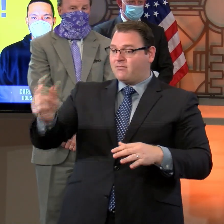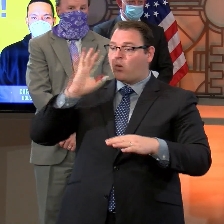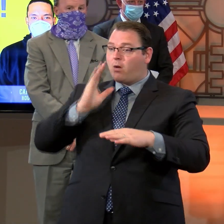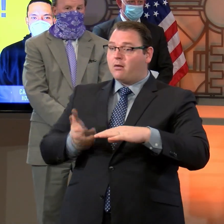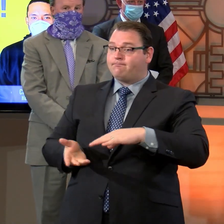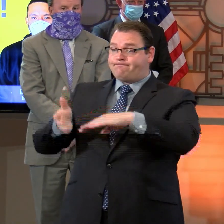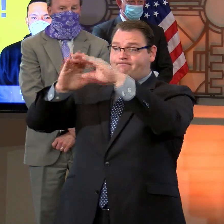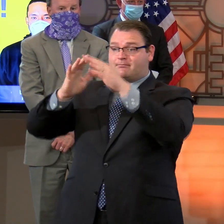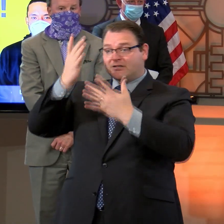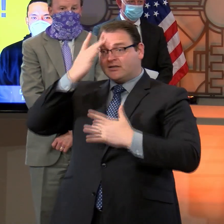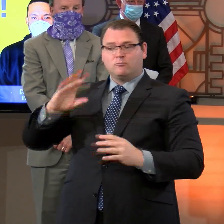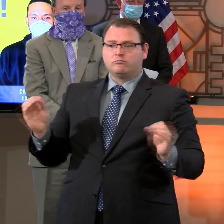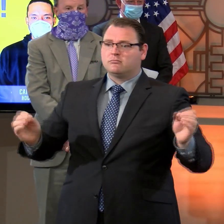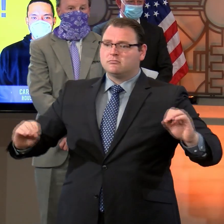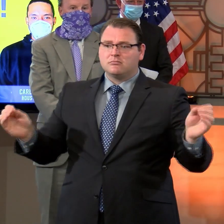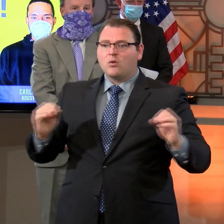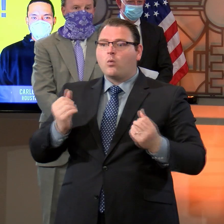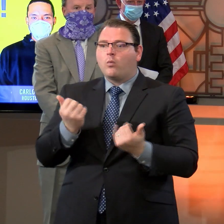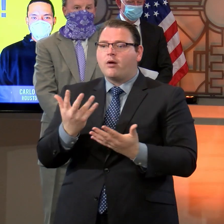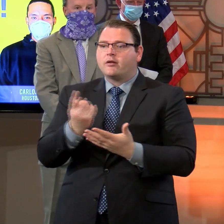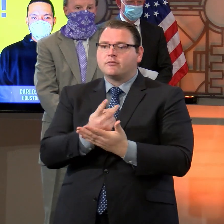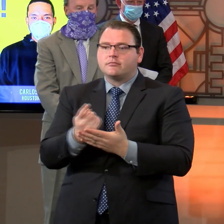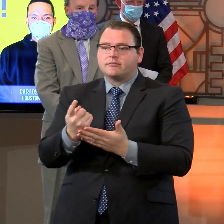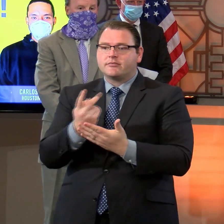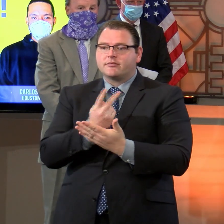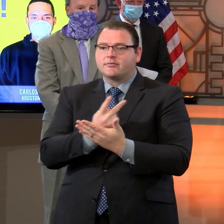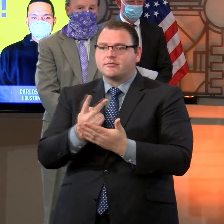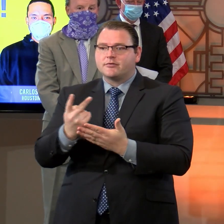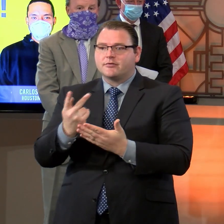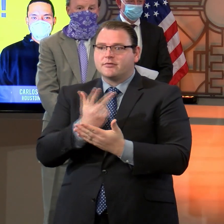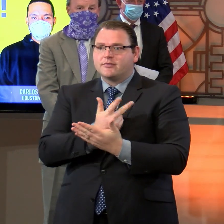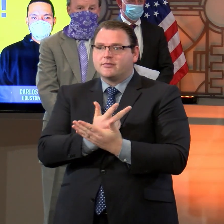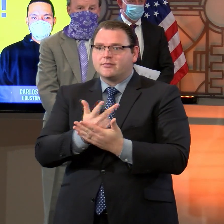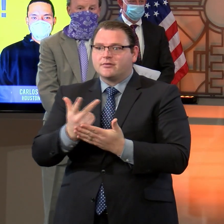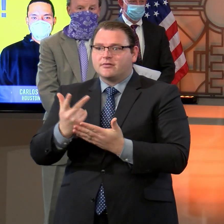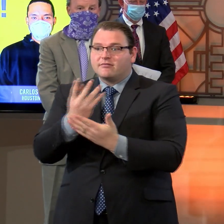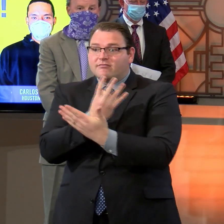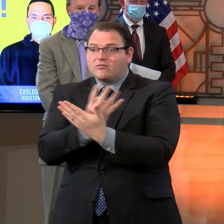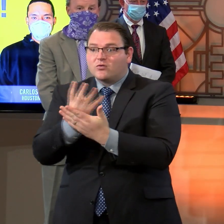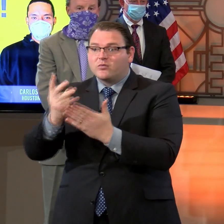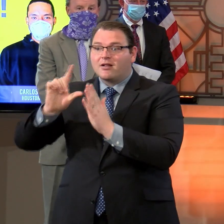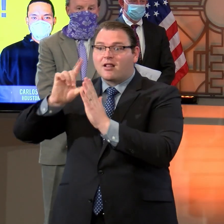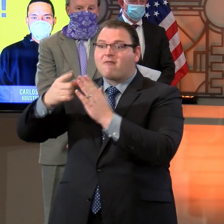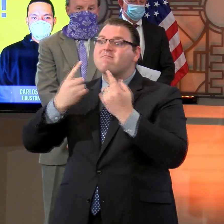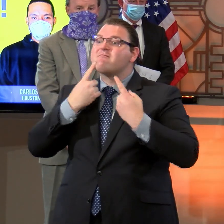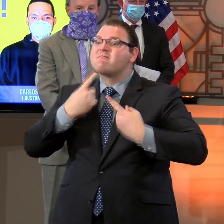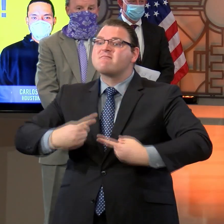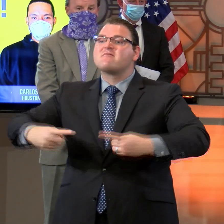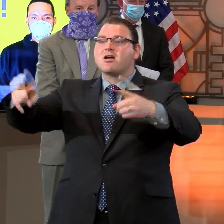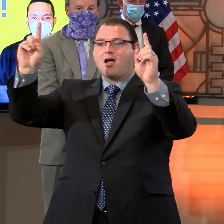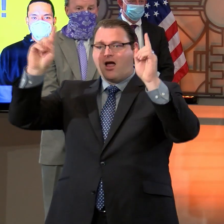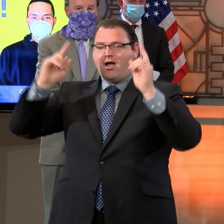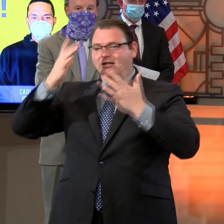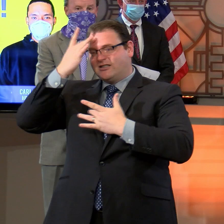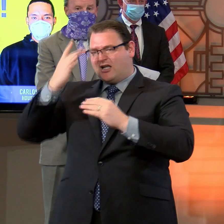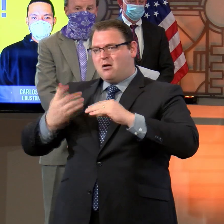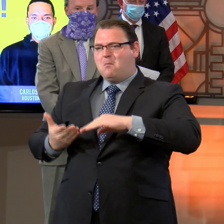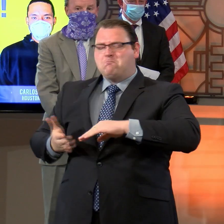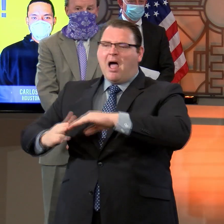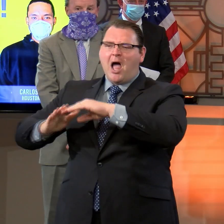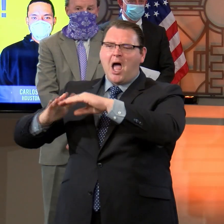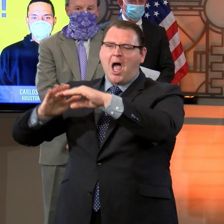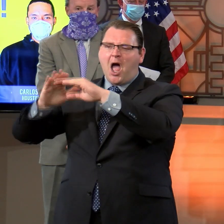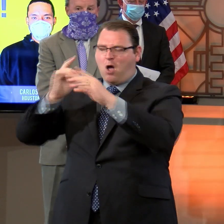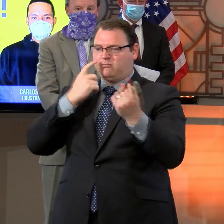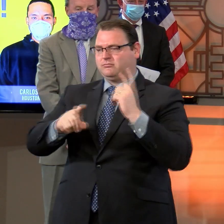to our hospitals, in terms of what's being reported 3 to 4 weeks from now. That'll give us a much better sense of whether or